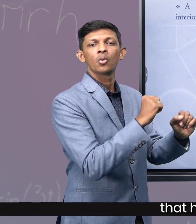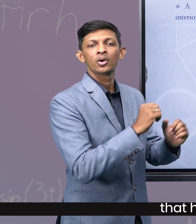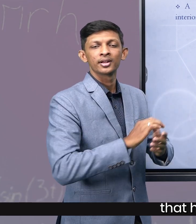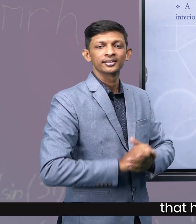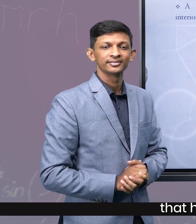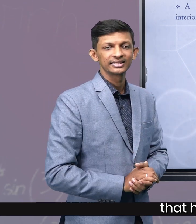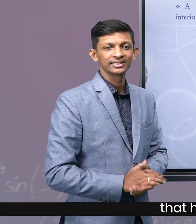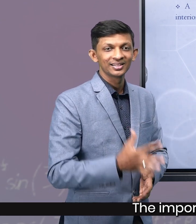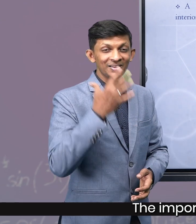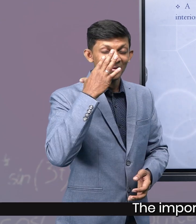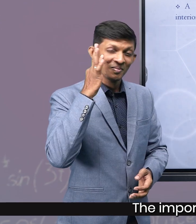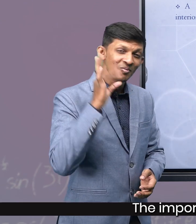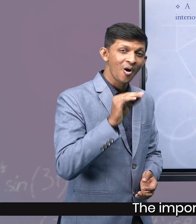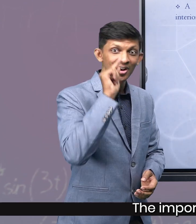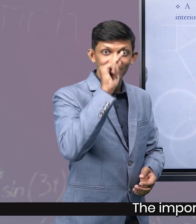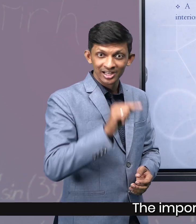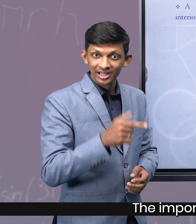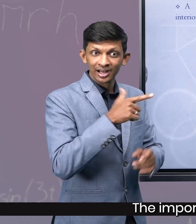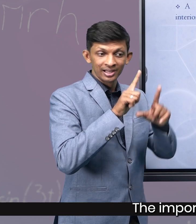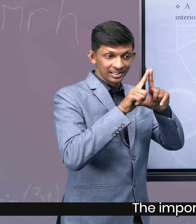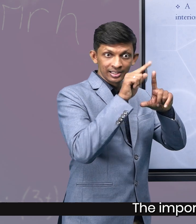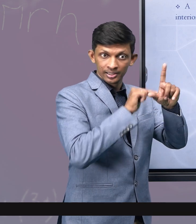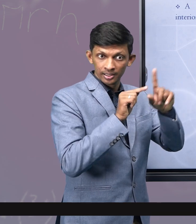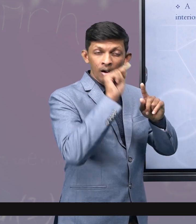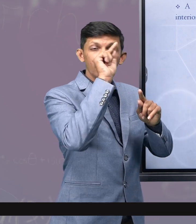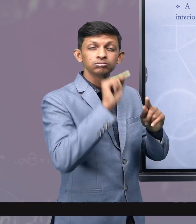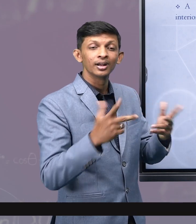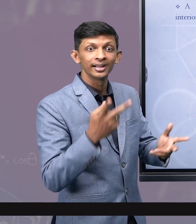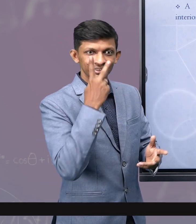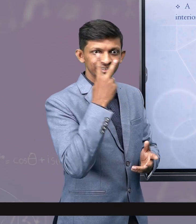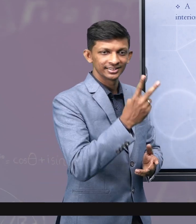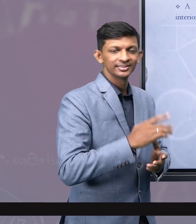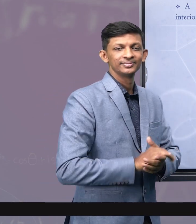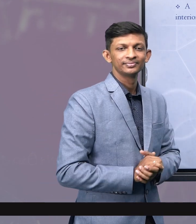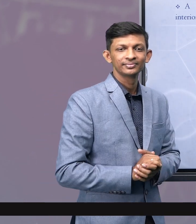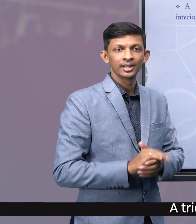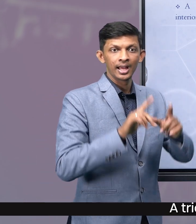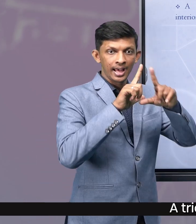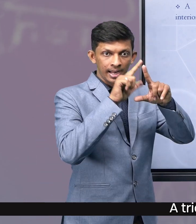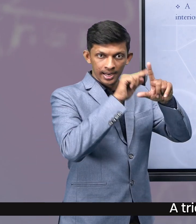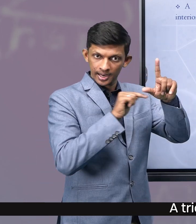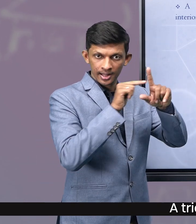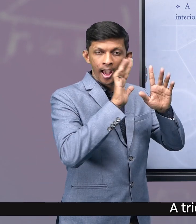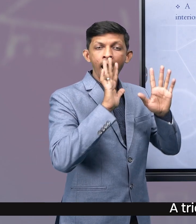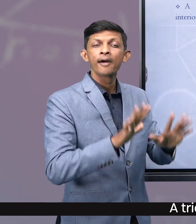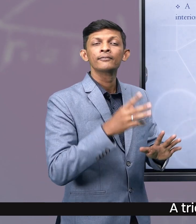them. The important properties of a triangle are listed below. A triangle has three